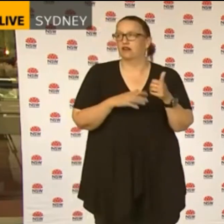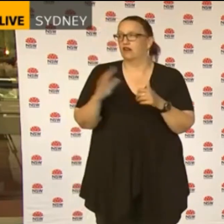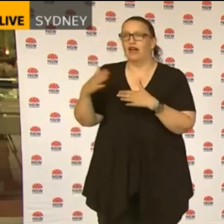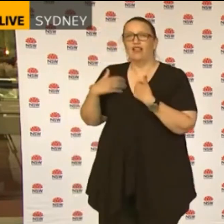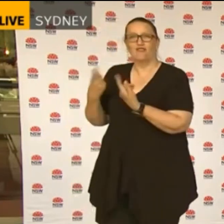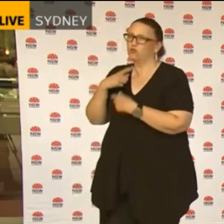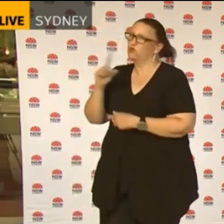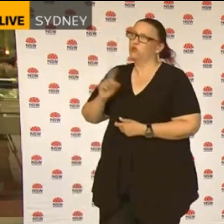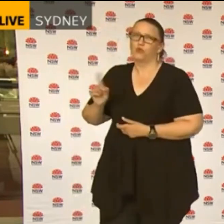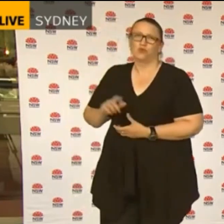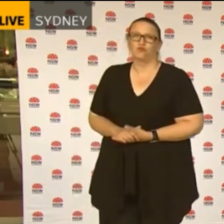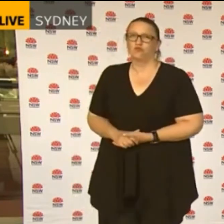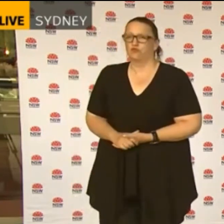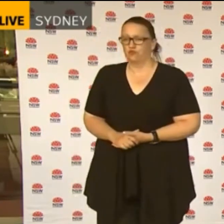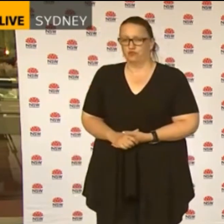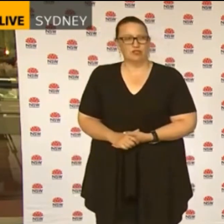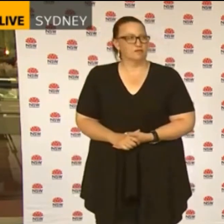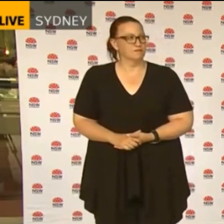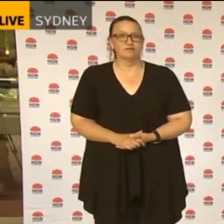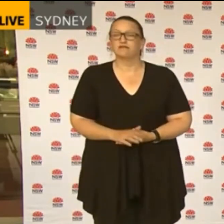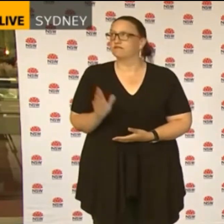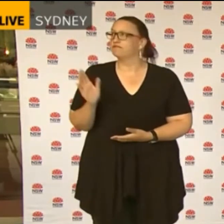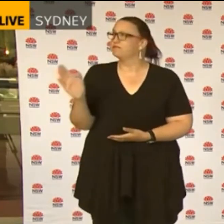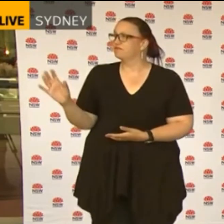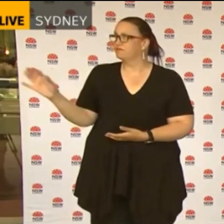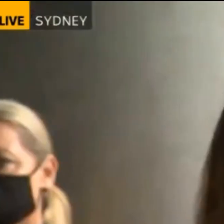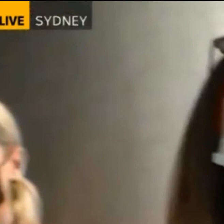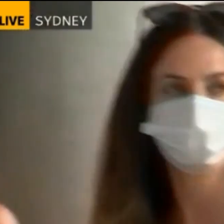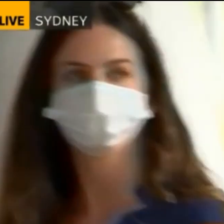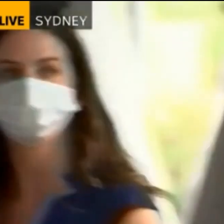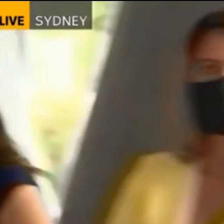want to face. I'll come back to this.